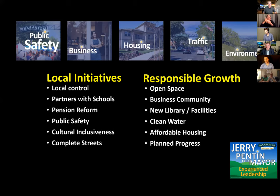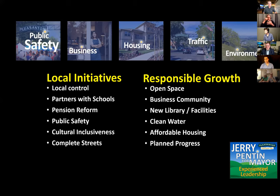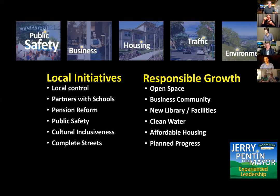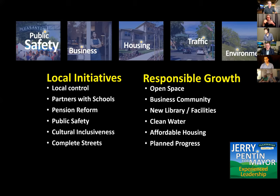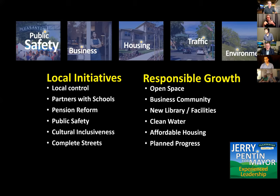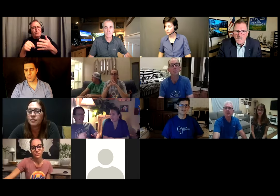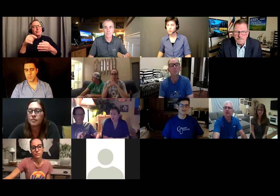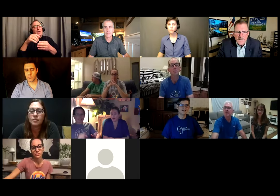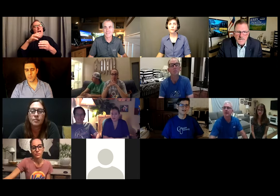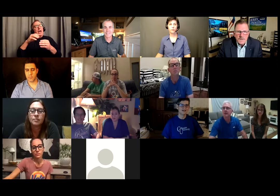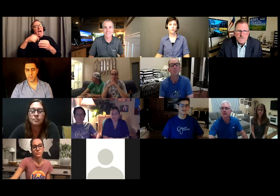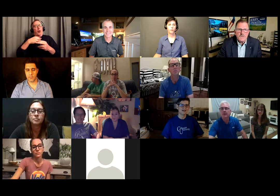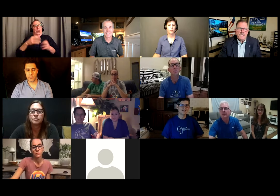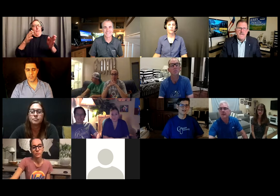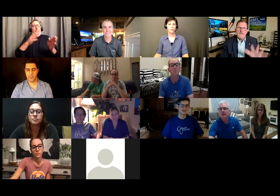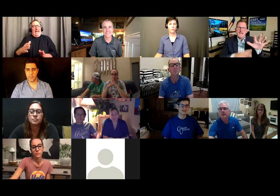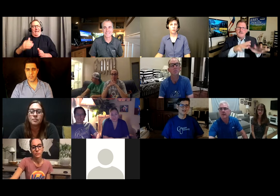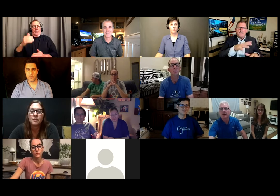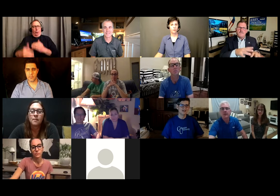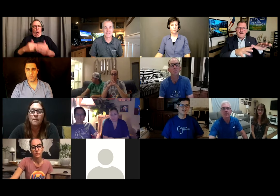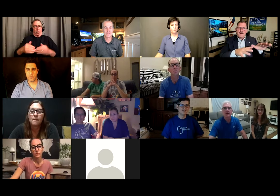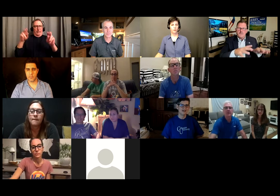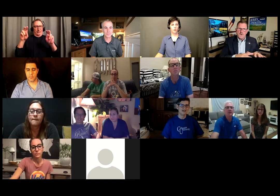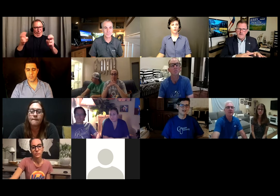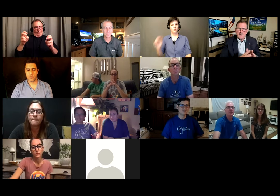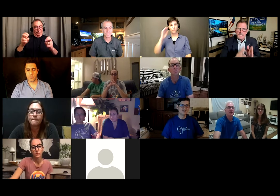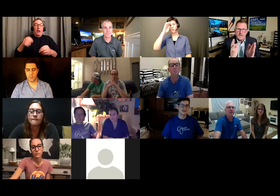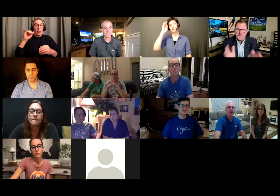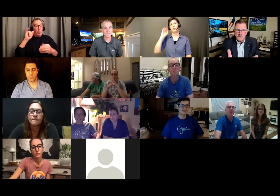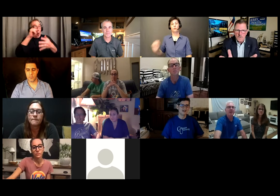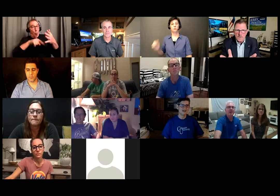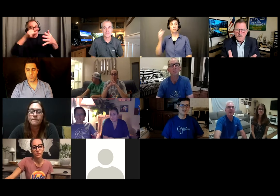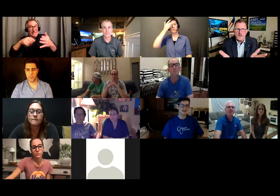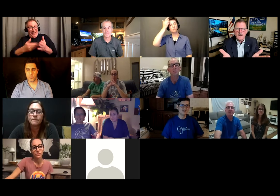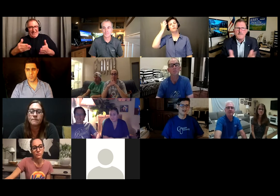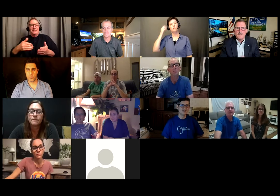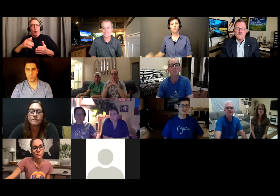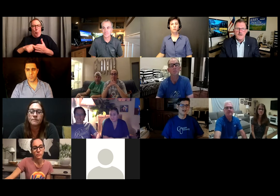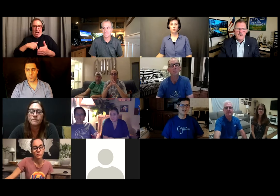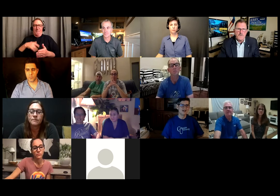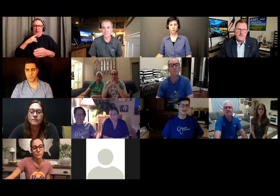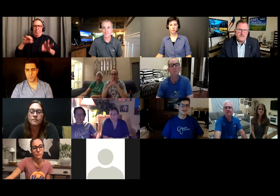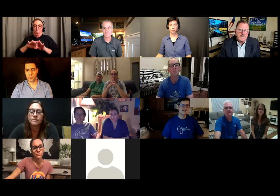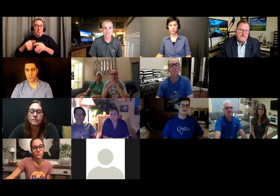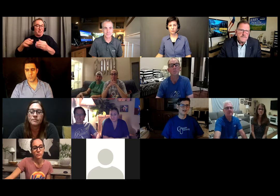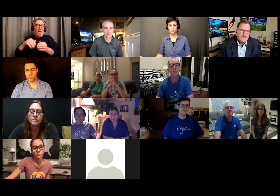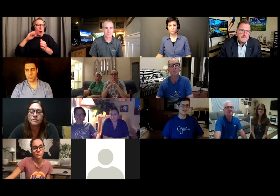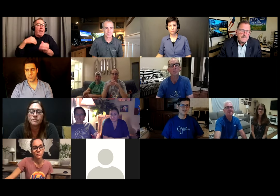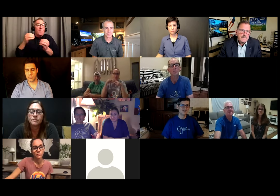progress. So there you go. Those are the key things that I find important, but I know there's more important, and I'd love to hear your